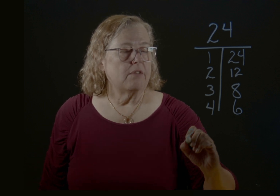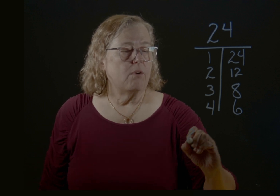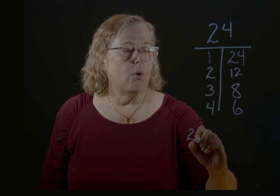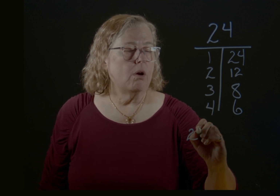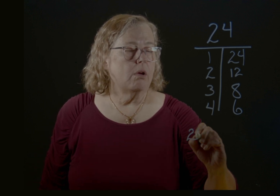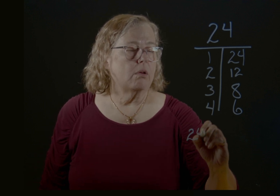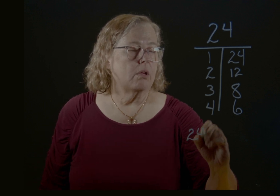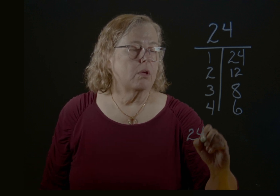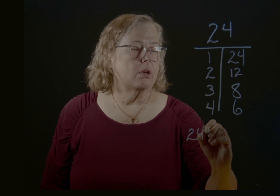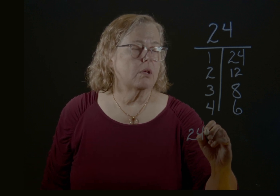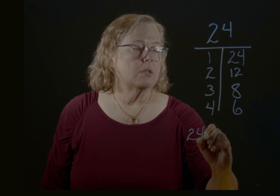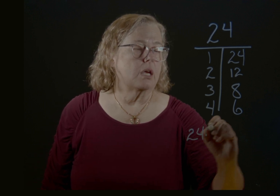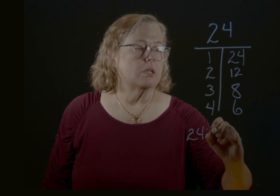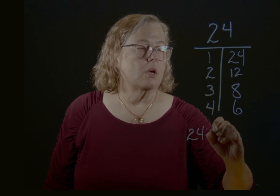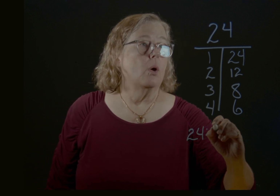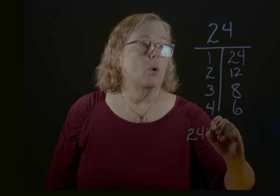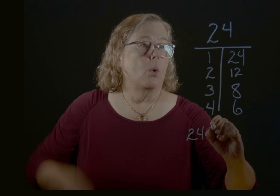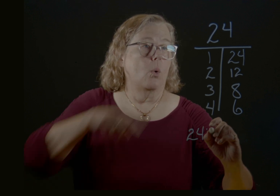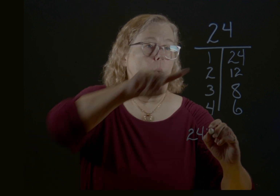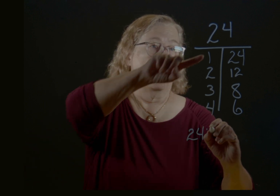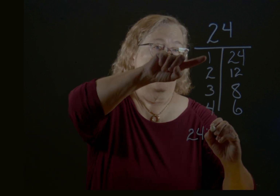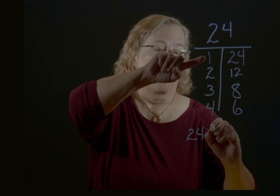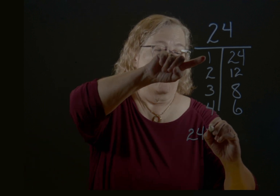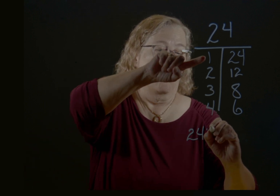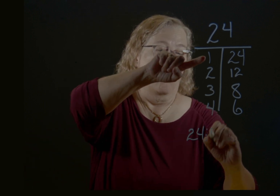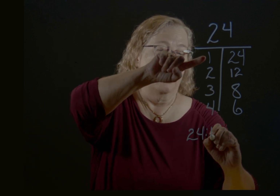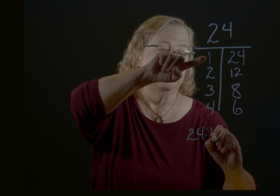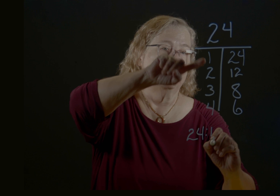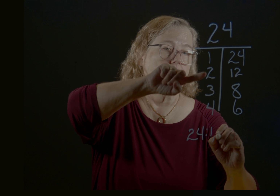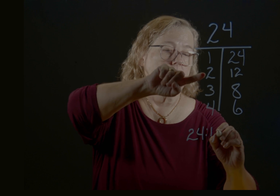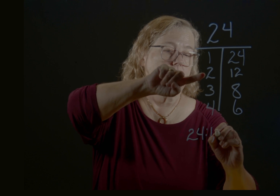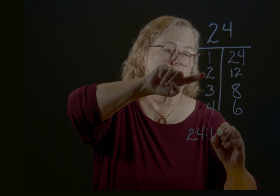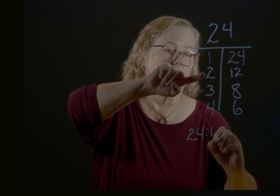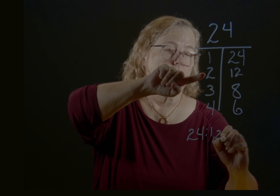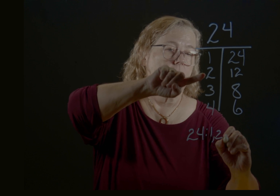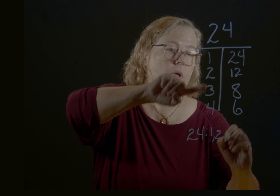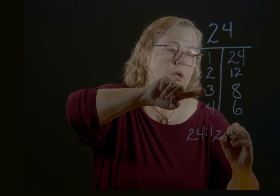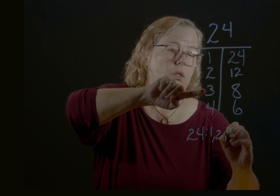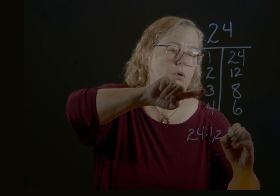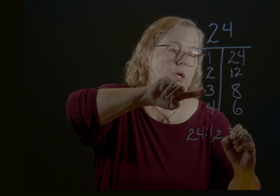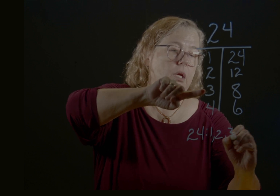The factors of 24 are 1, 2, 3,